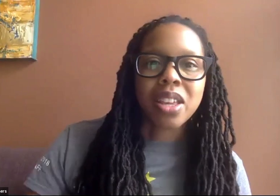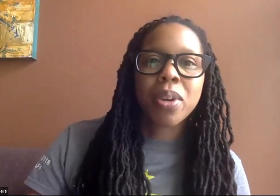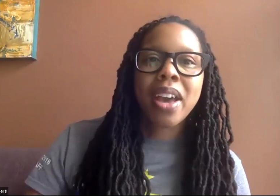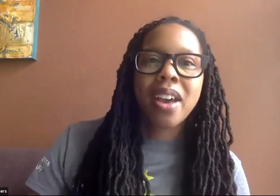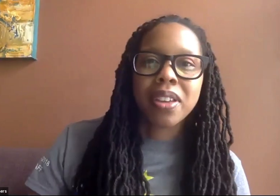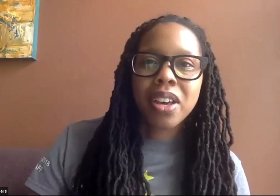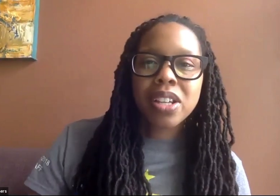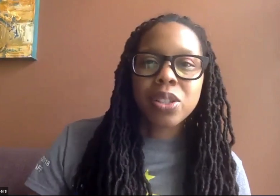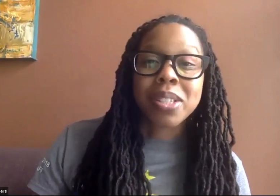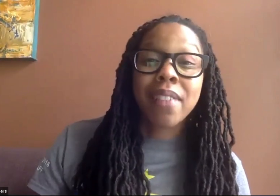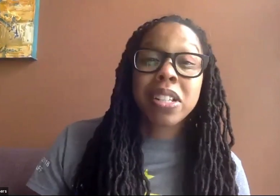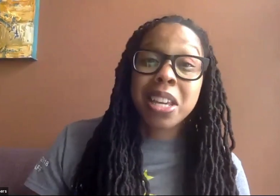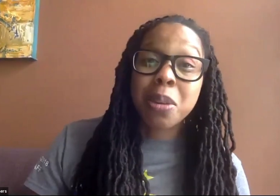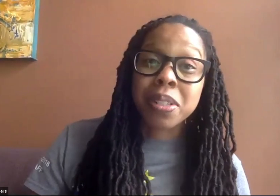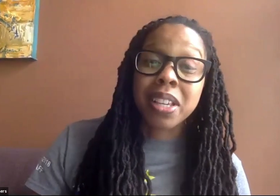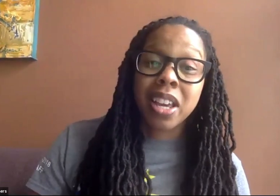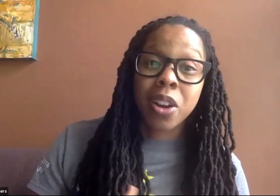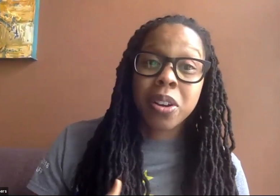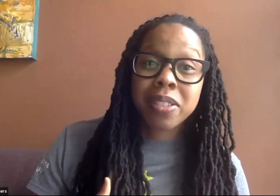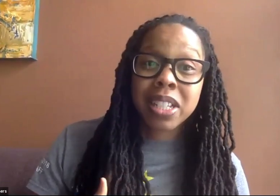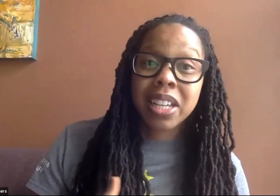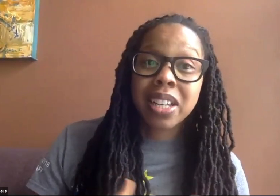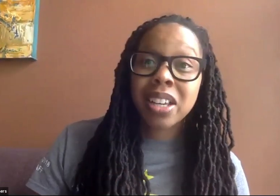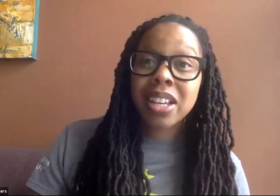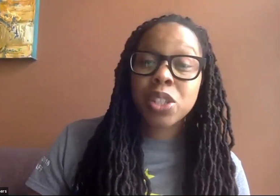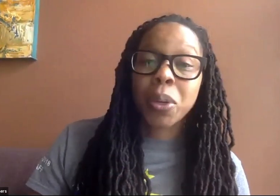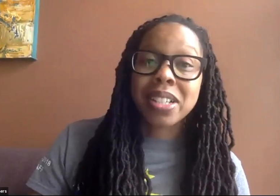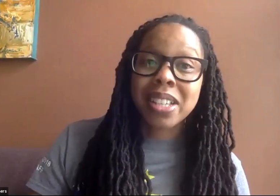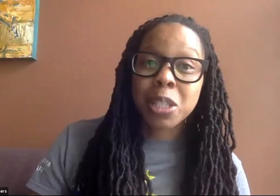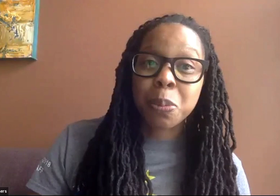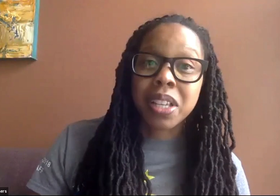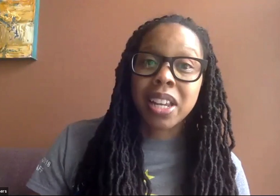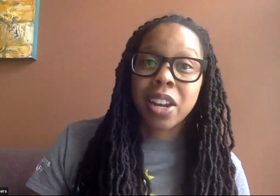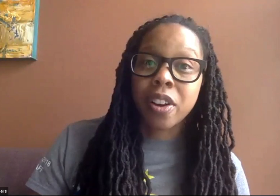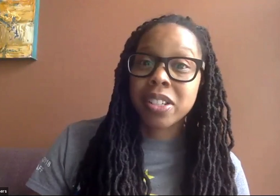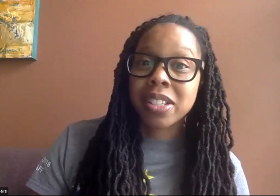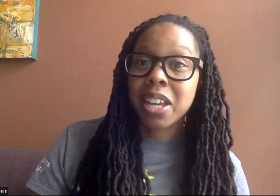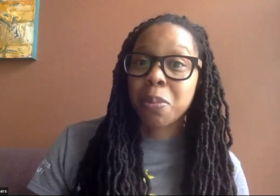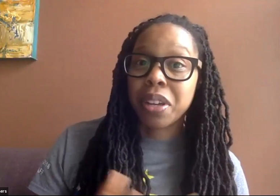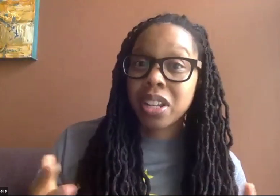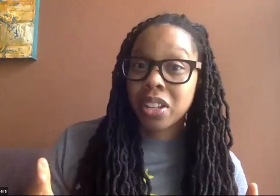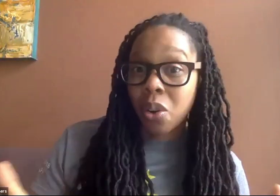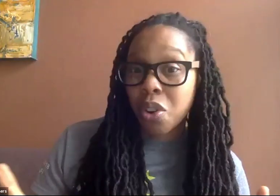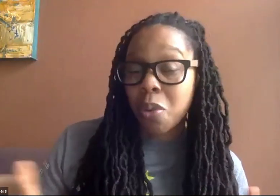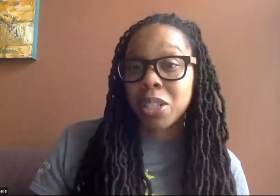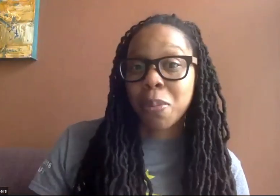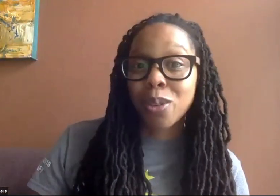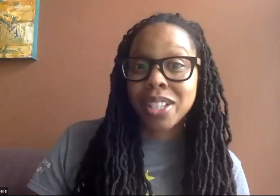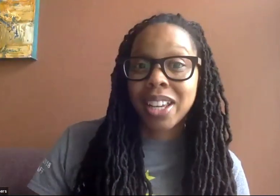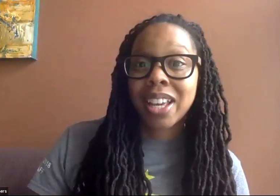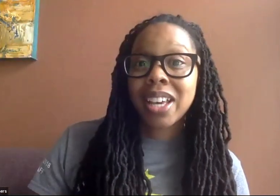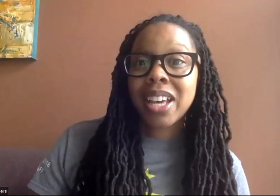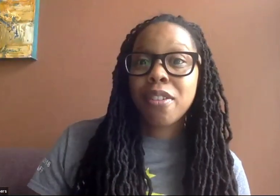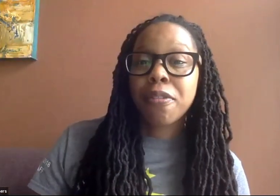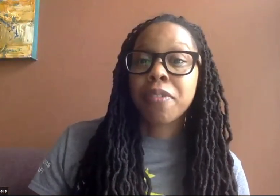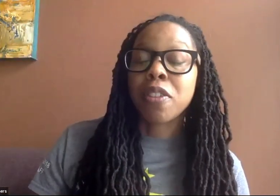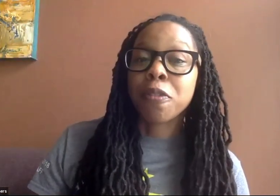And there we have it. So 17% had heard of SNCC, 26% had heard of SNCC, but don't know much about